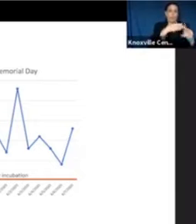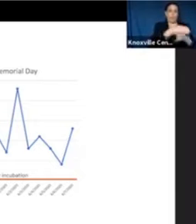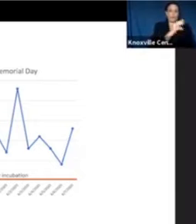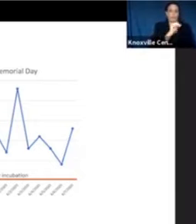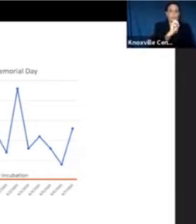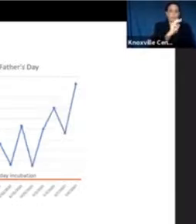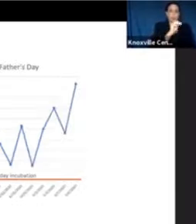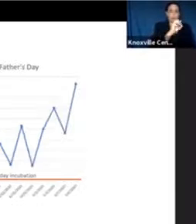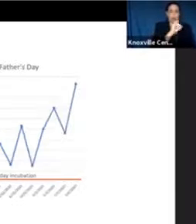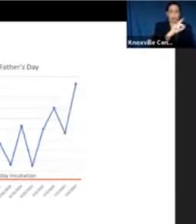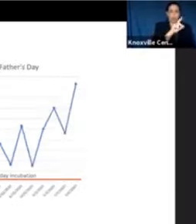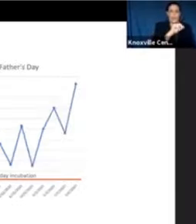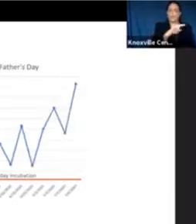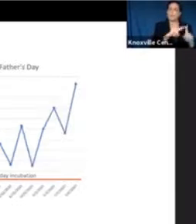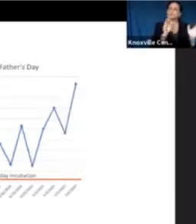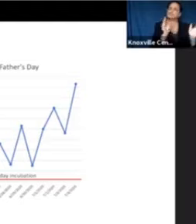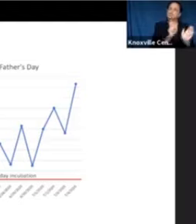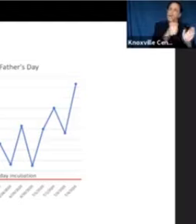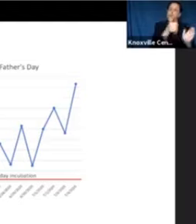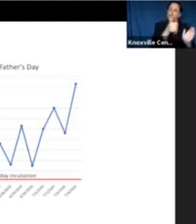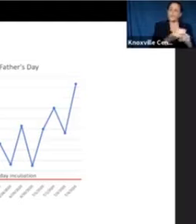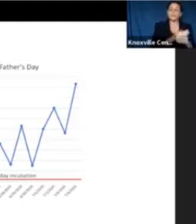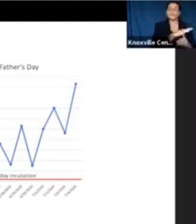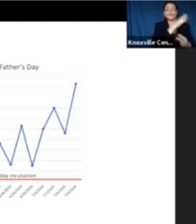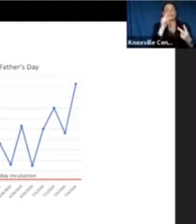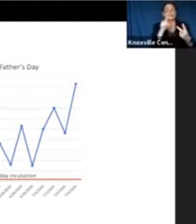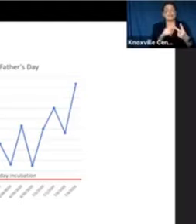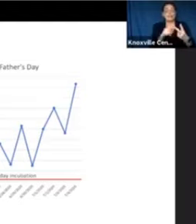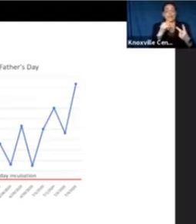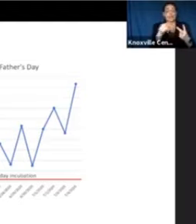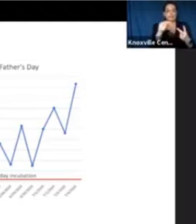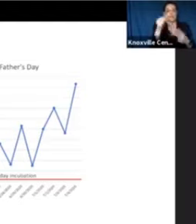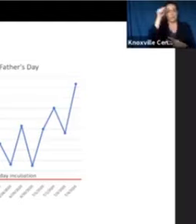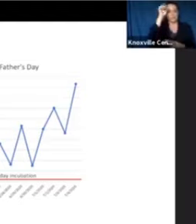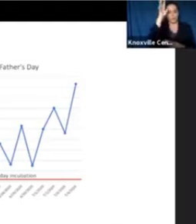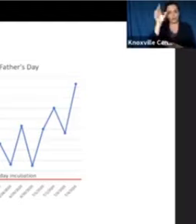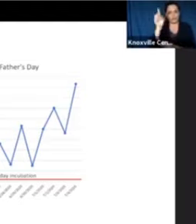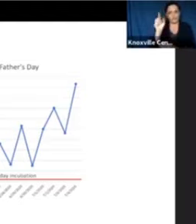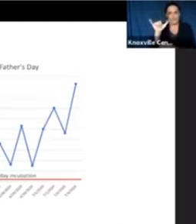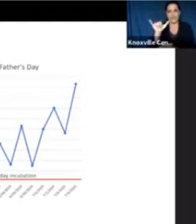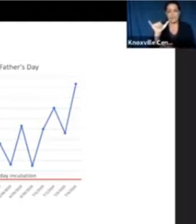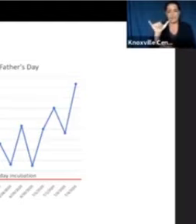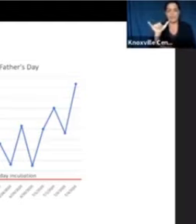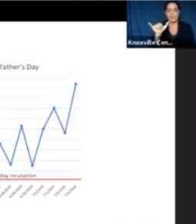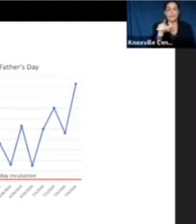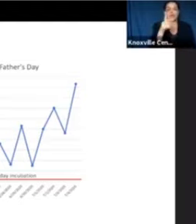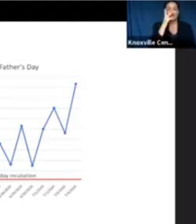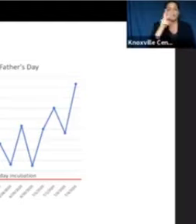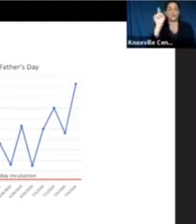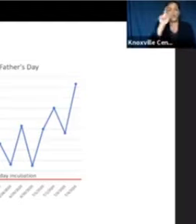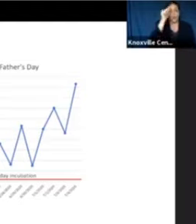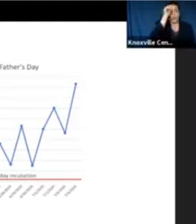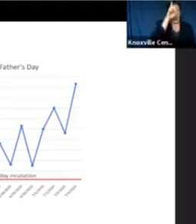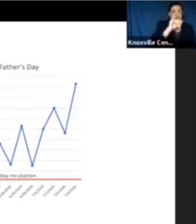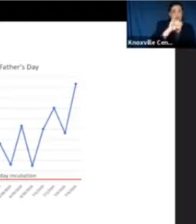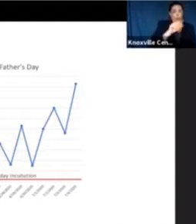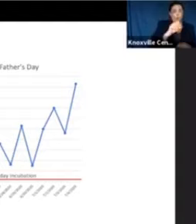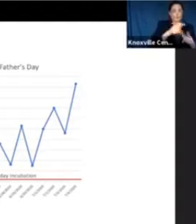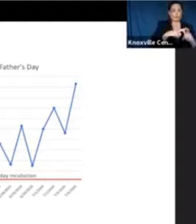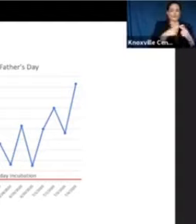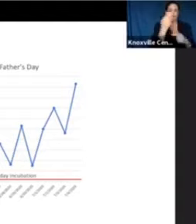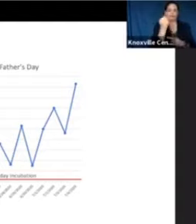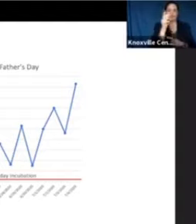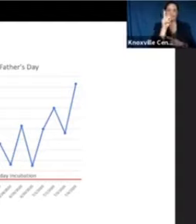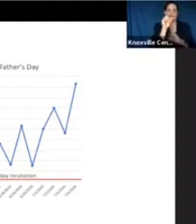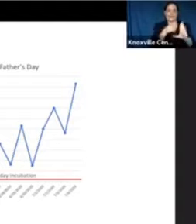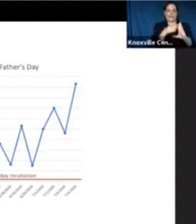smaller. Next slide. Next slide is Father's Day. And so you can see where Father's Day was and the 14-day incubation period,